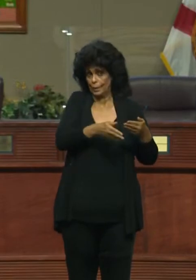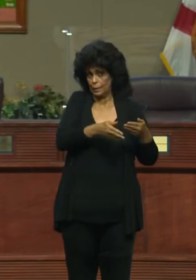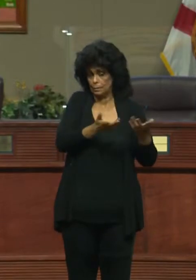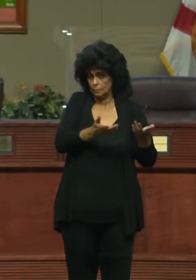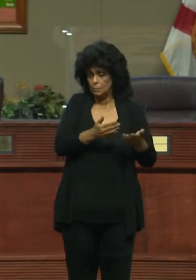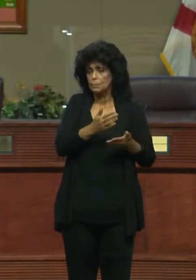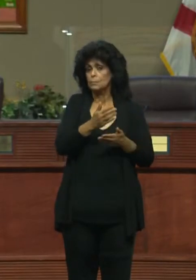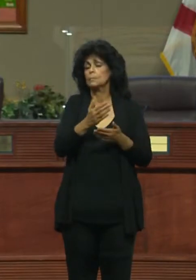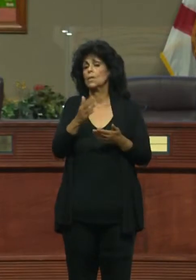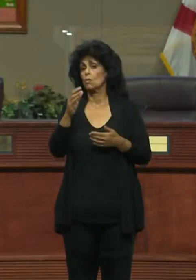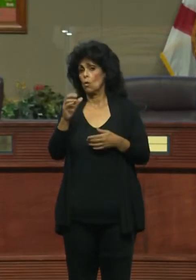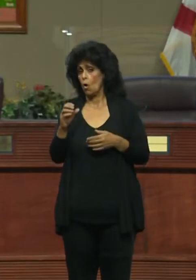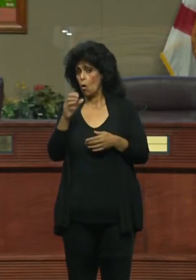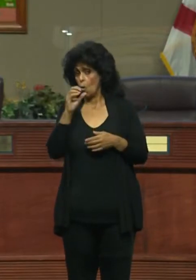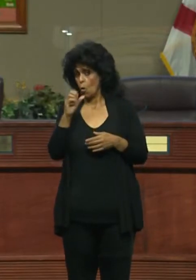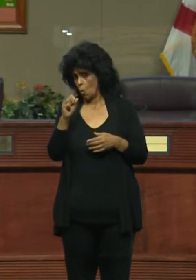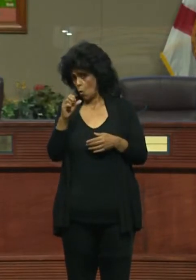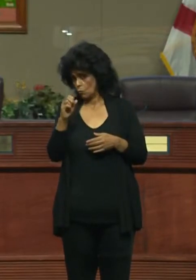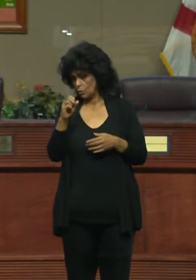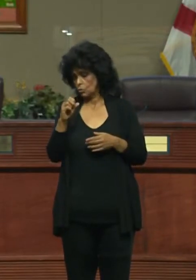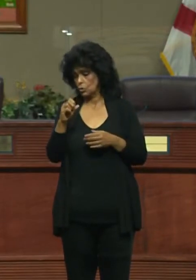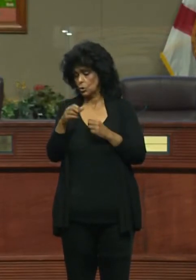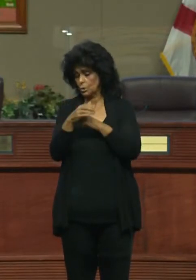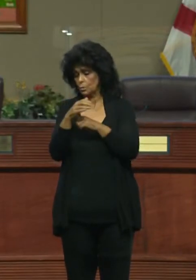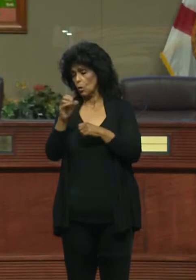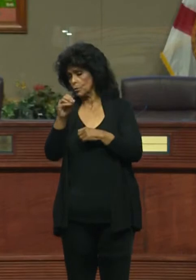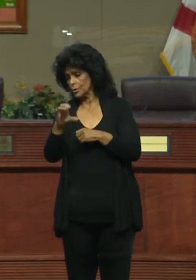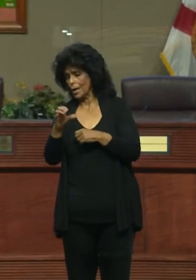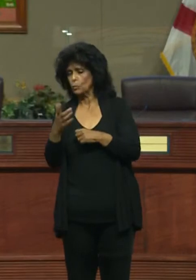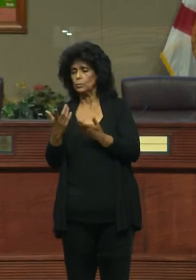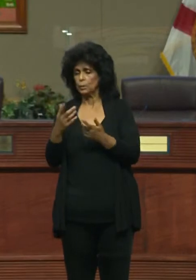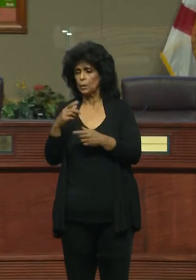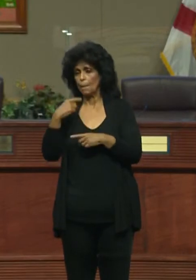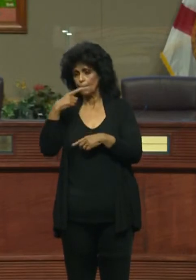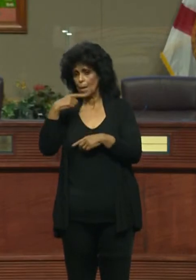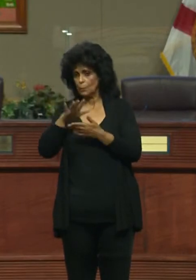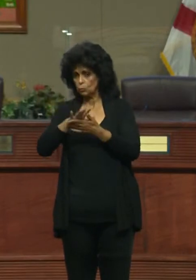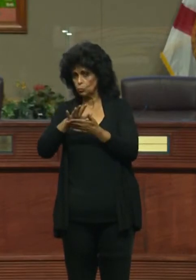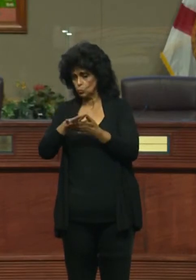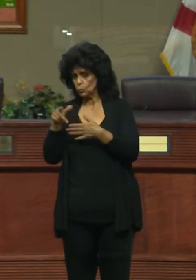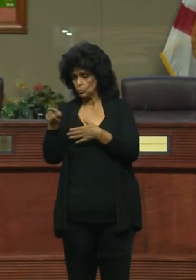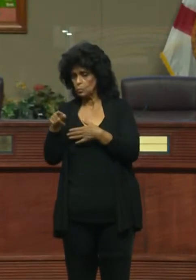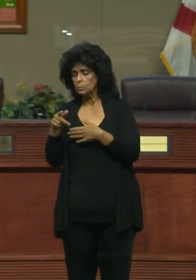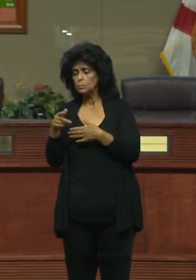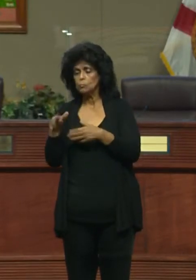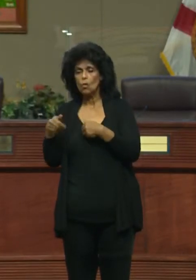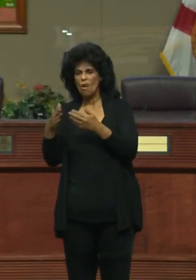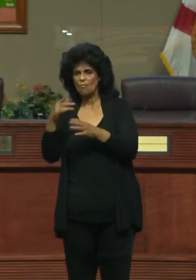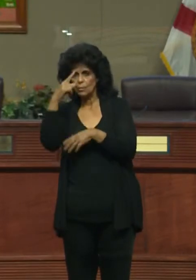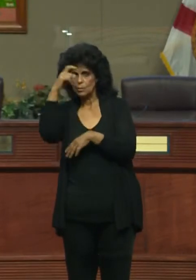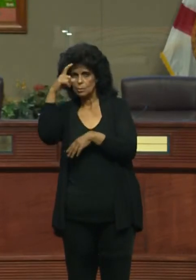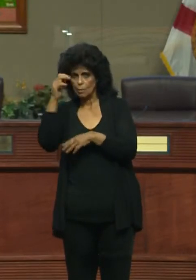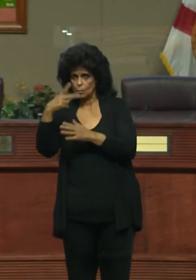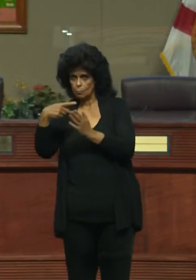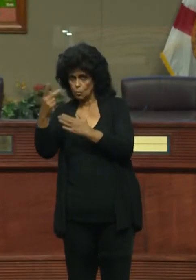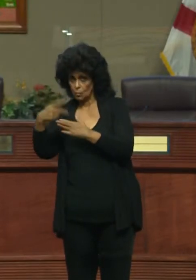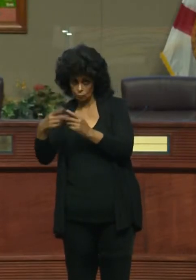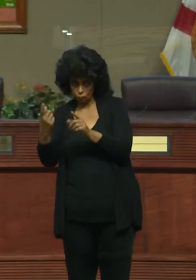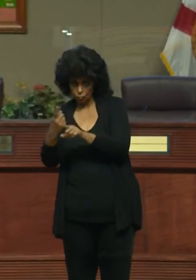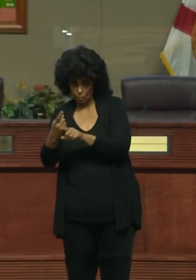County Public Schools, I know, is offering summer education programs, and We plan to partner with